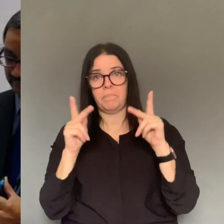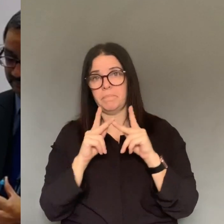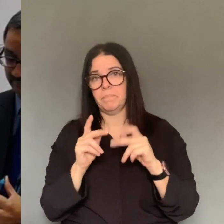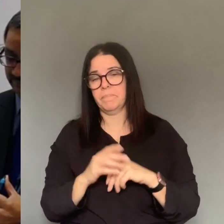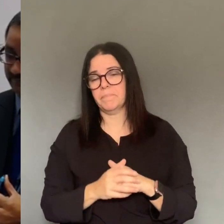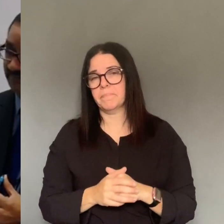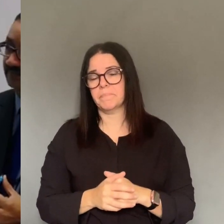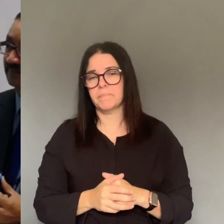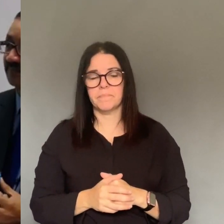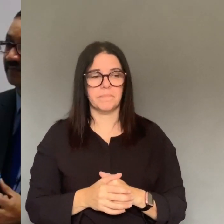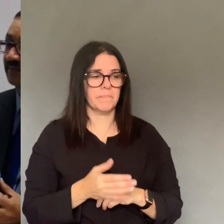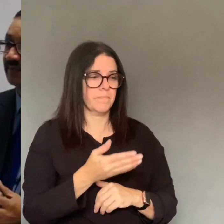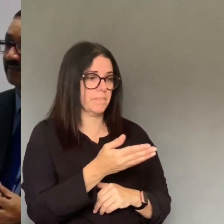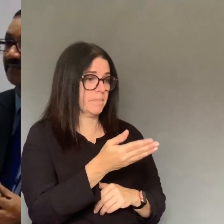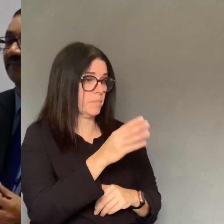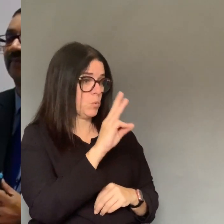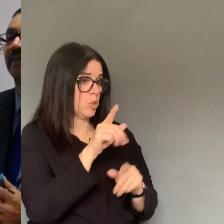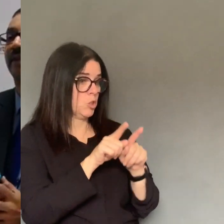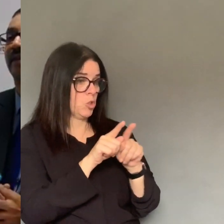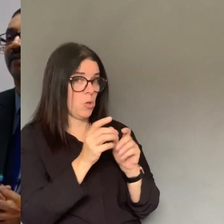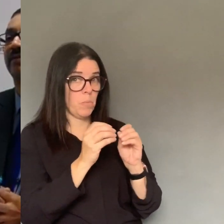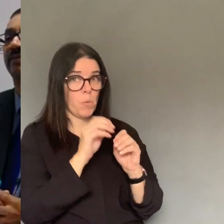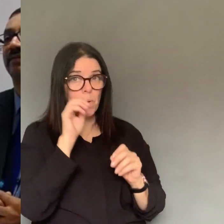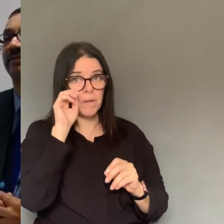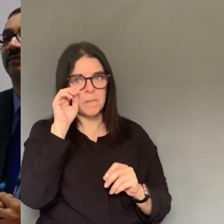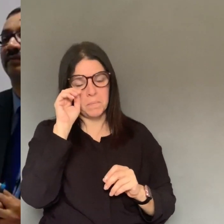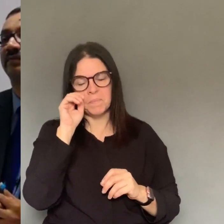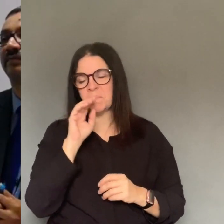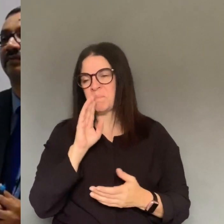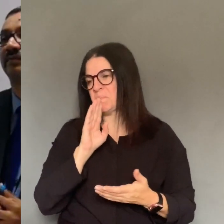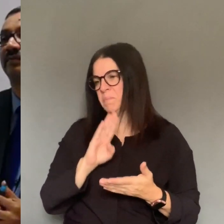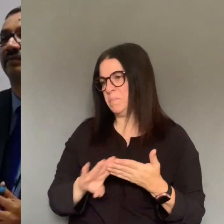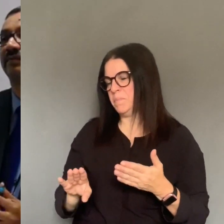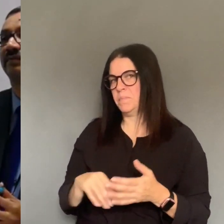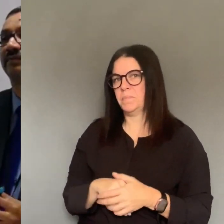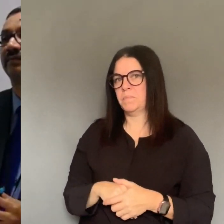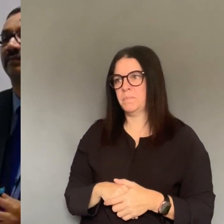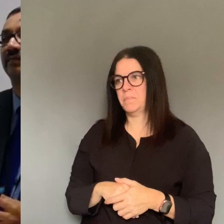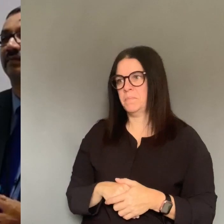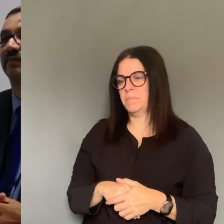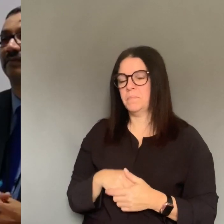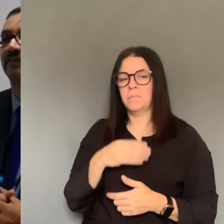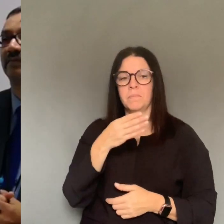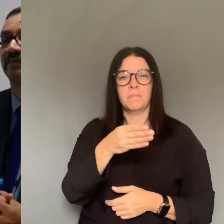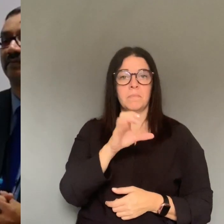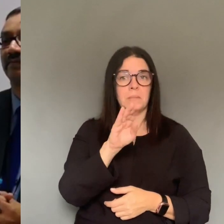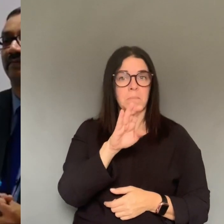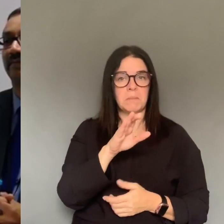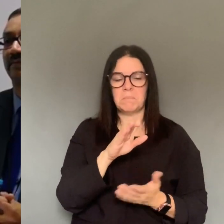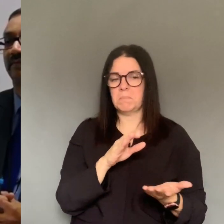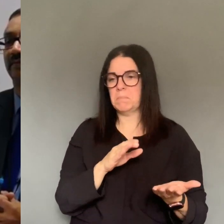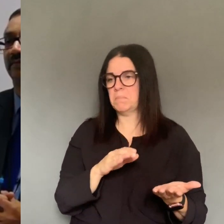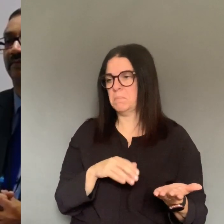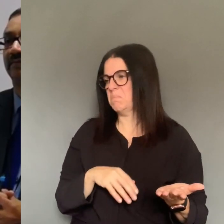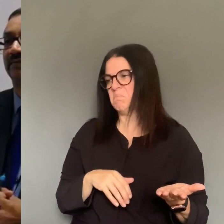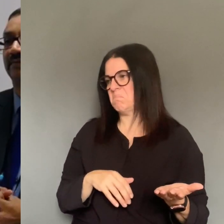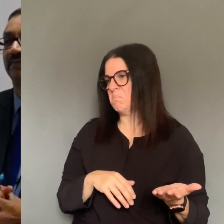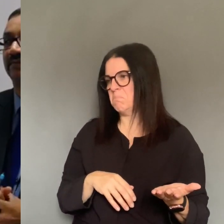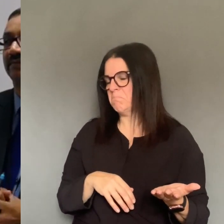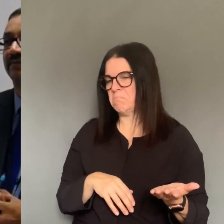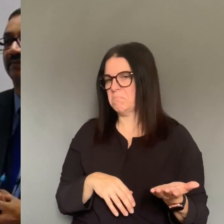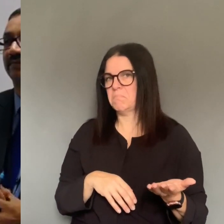No, thank you. CBC? Nothing. Amy 100? All good,